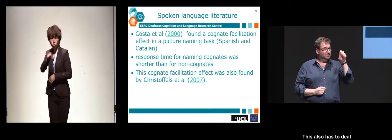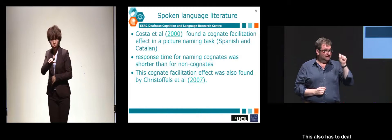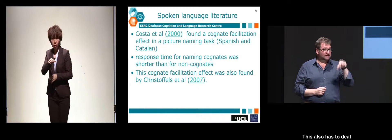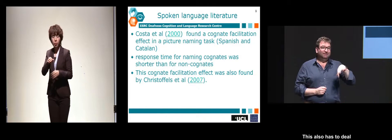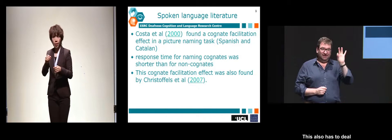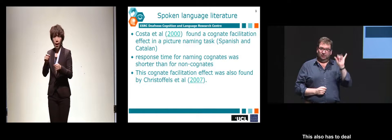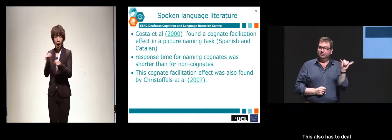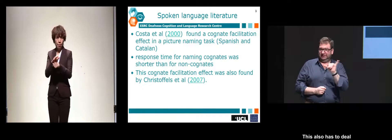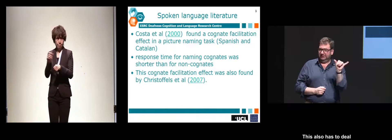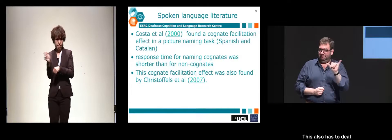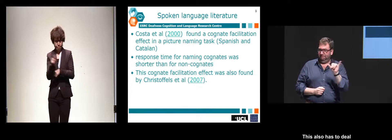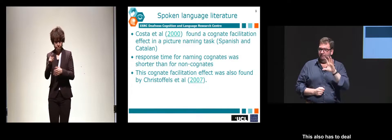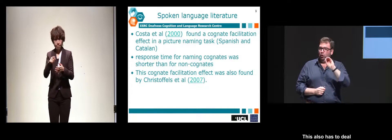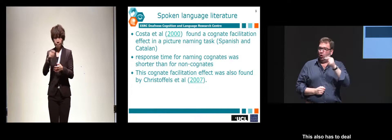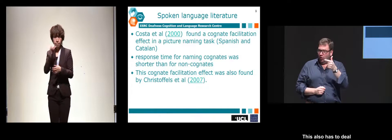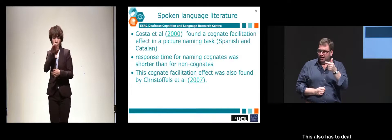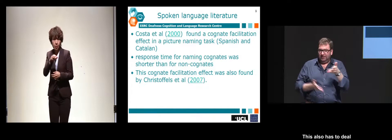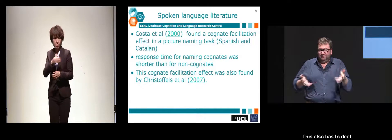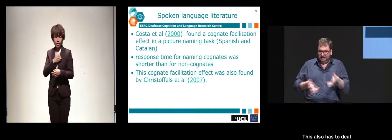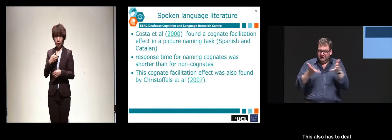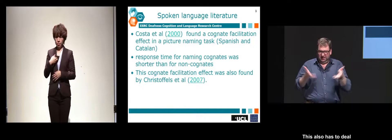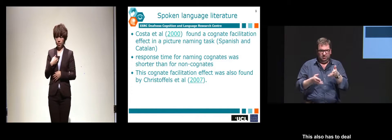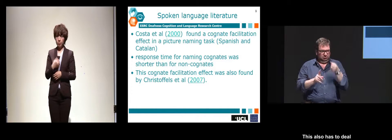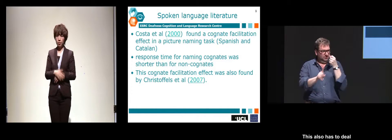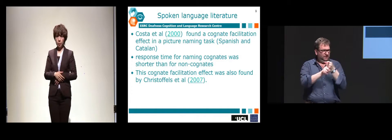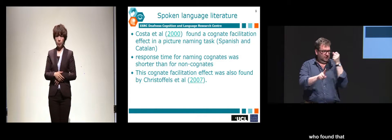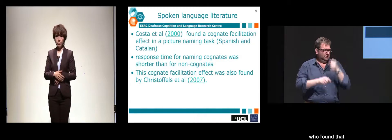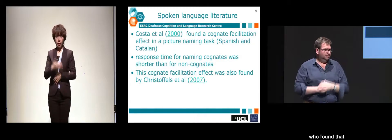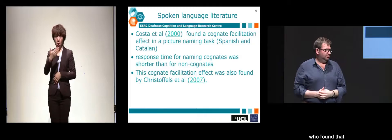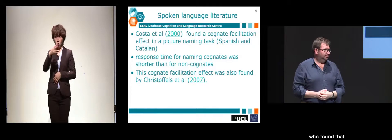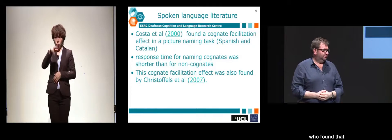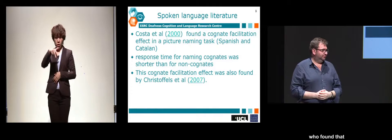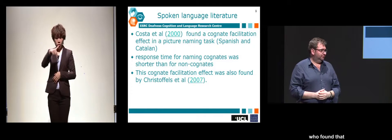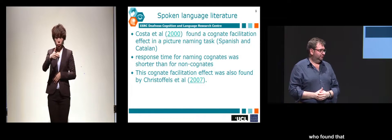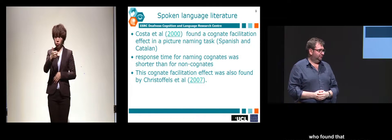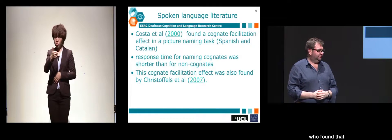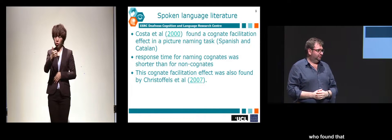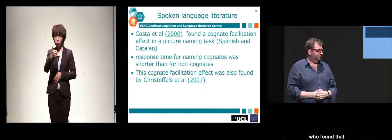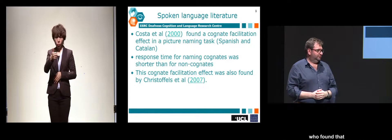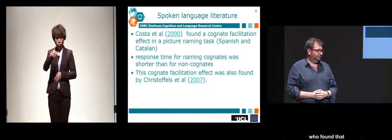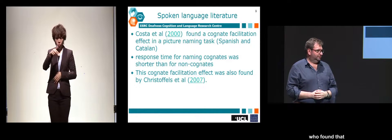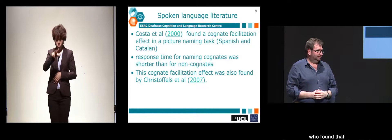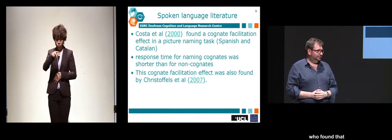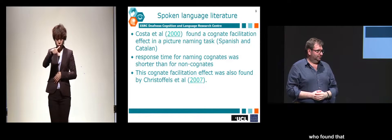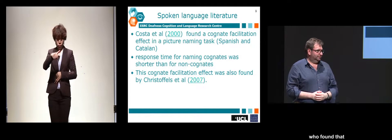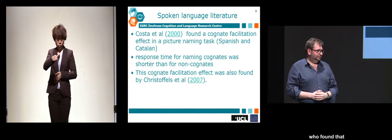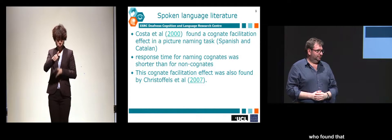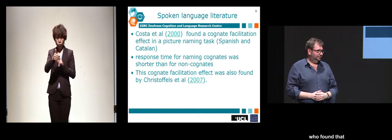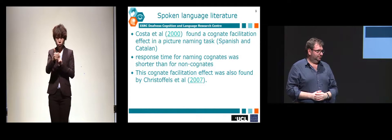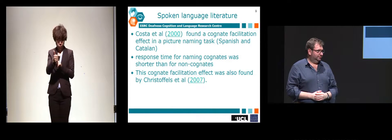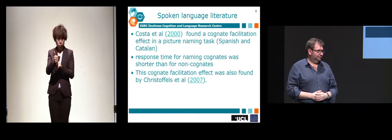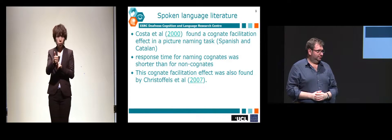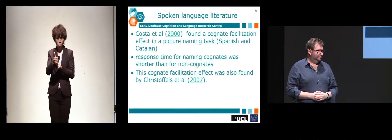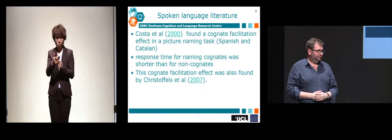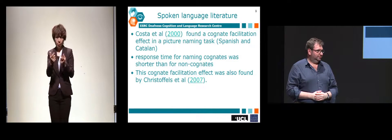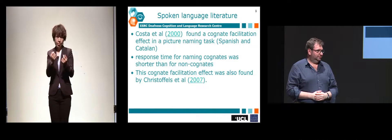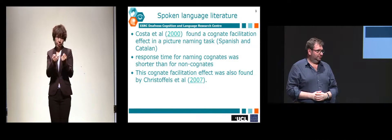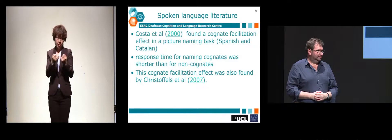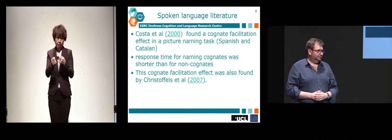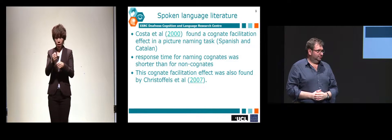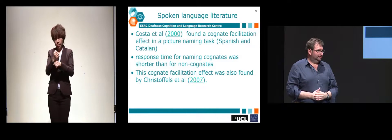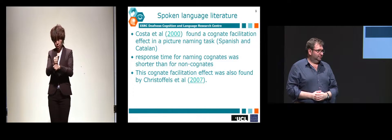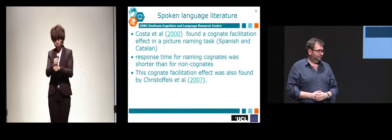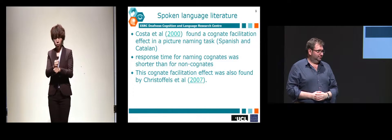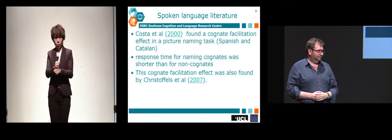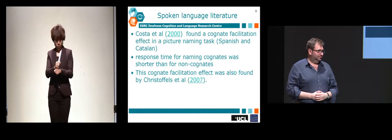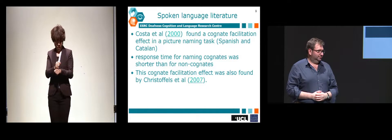This also has to do with Christoffel's work, who found that there was a cognate facilitation effect going on in